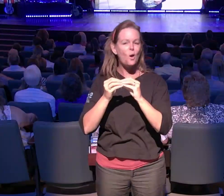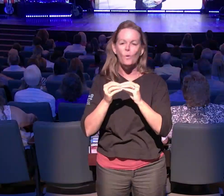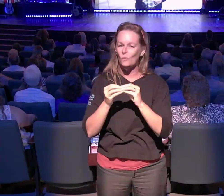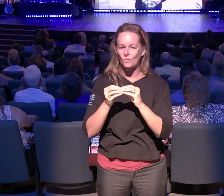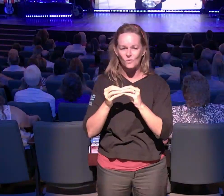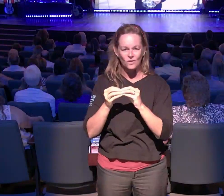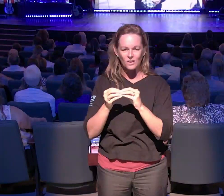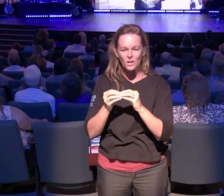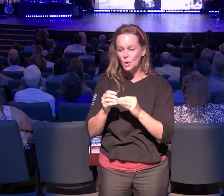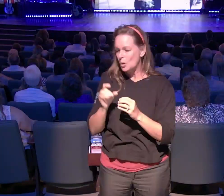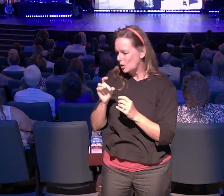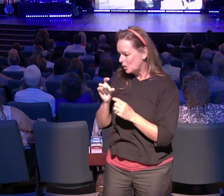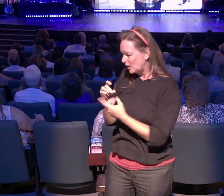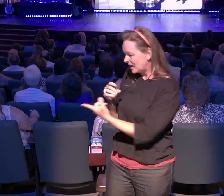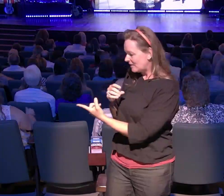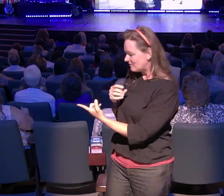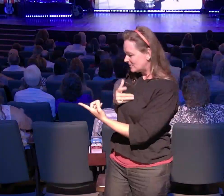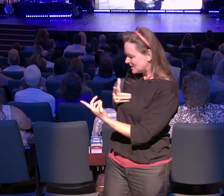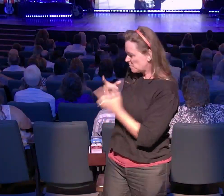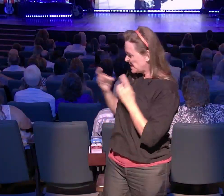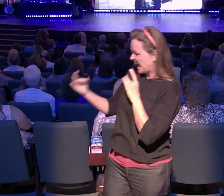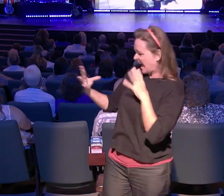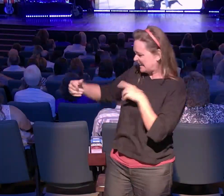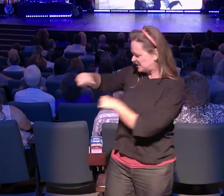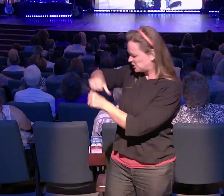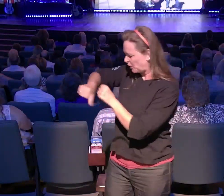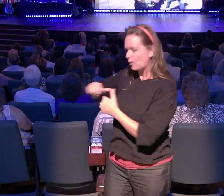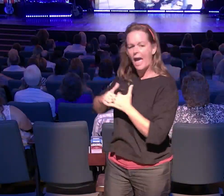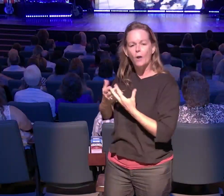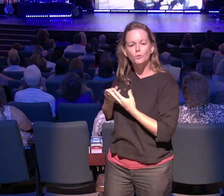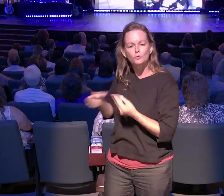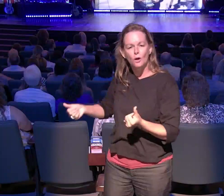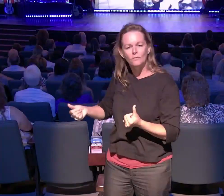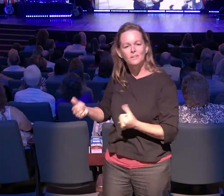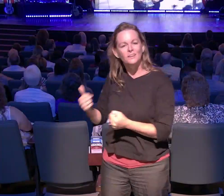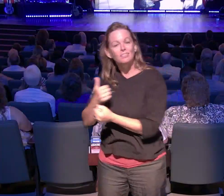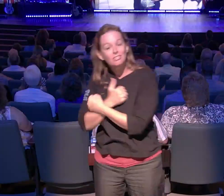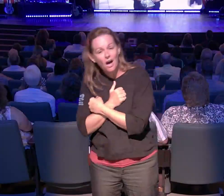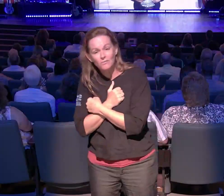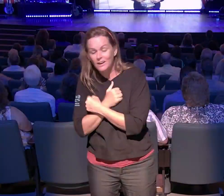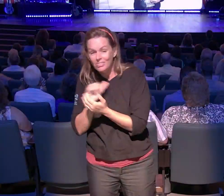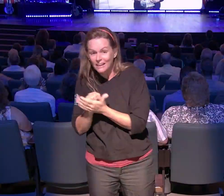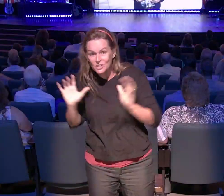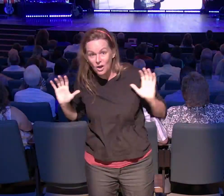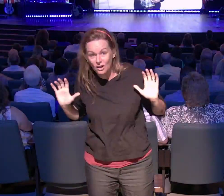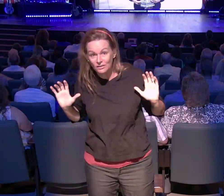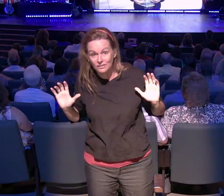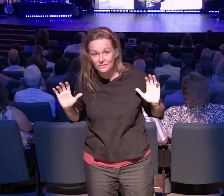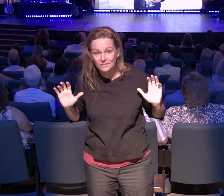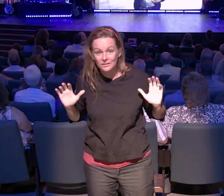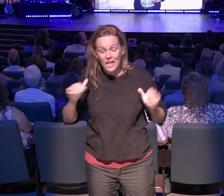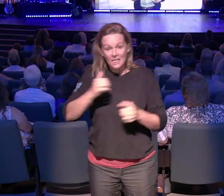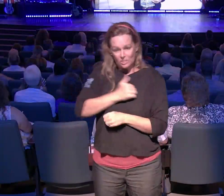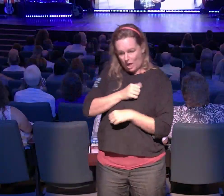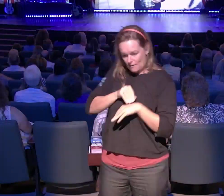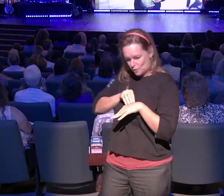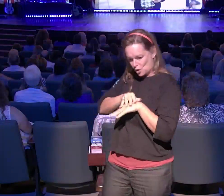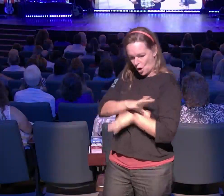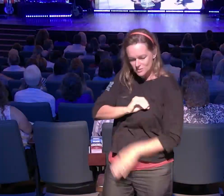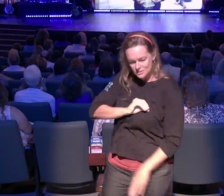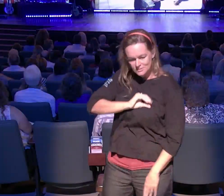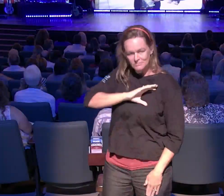of enmity. By its very nature, hate destroys and tears down. By its very nature, love creates and builds